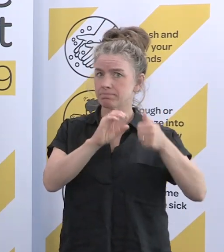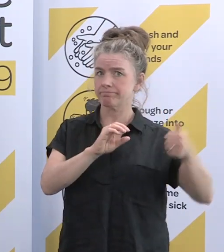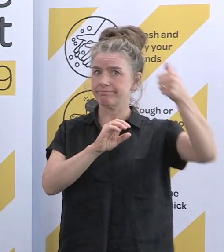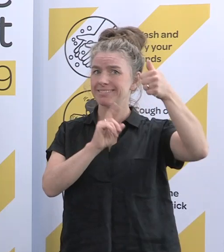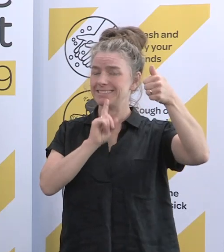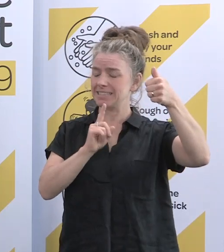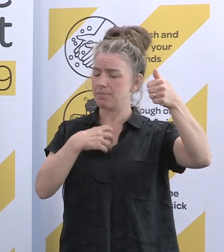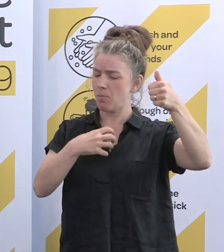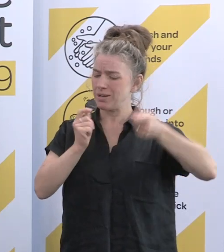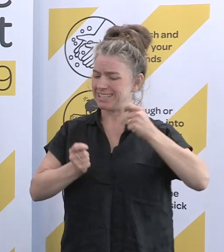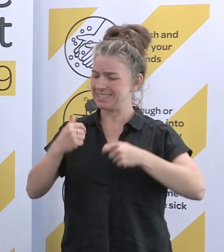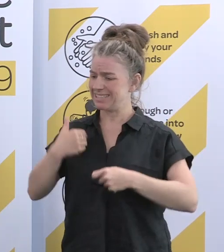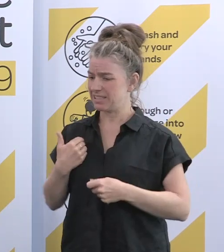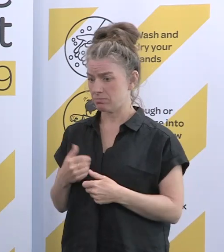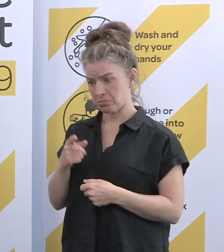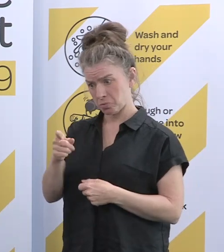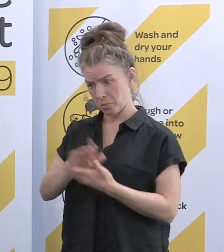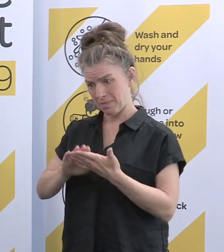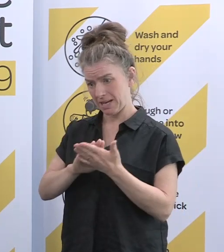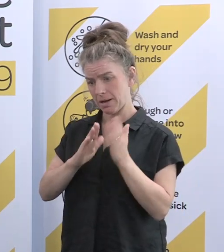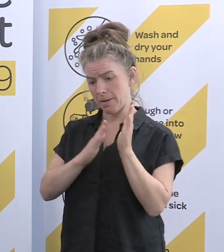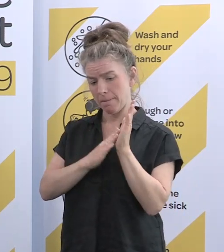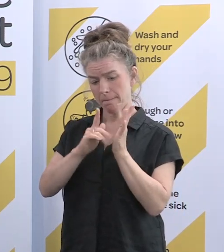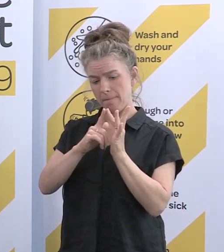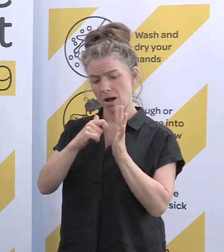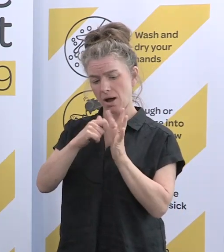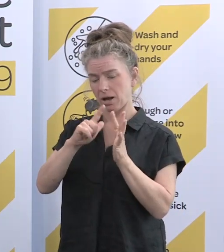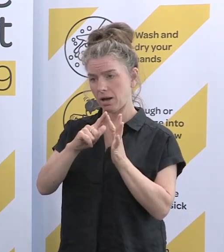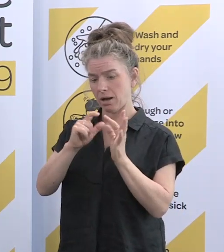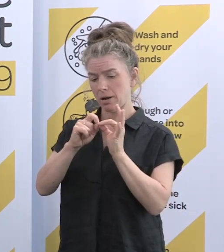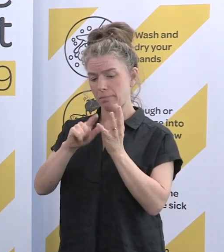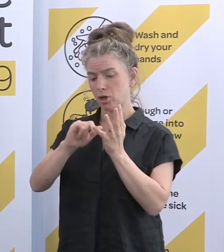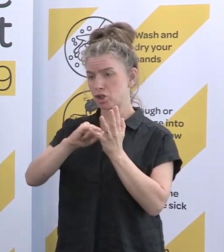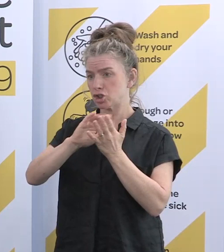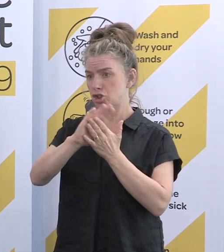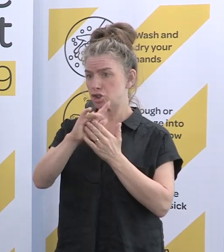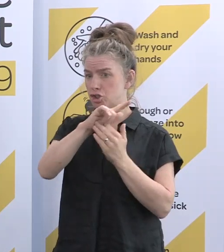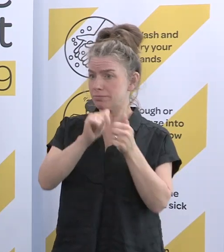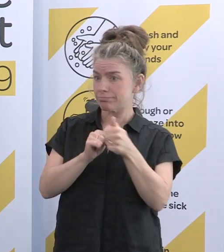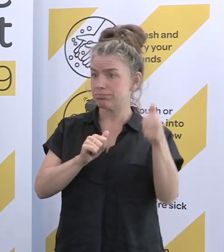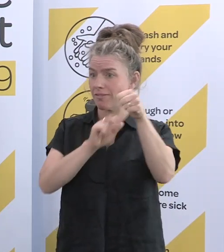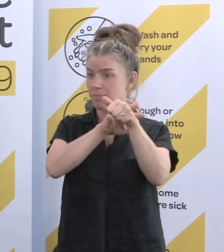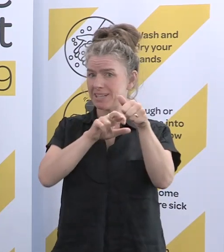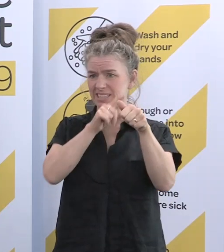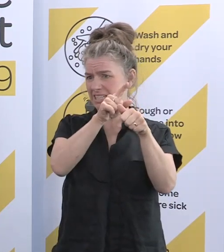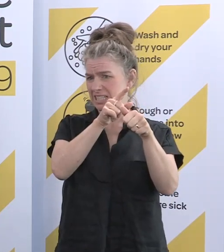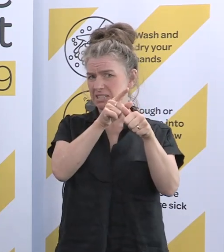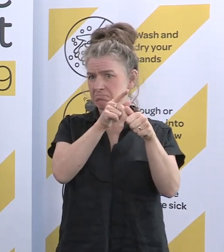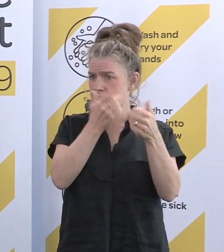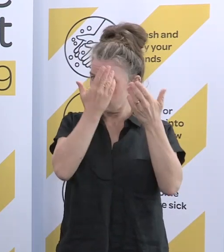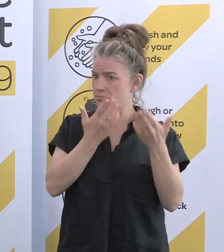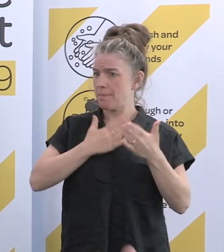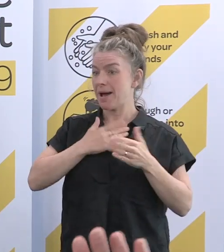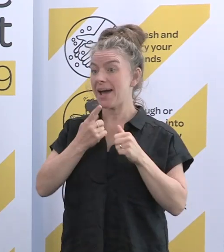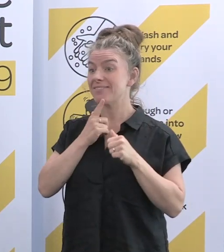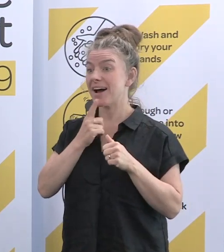you do more testing? Well, if you're talking about Mike Bush, the Police Commissioner, he's very open to and defers to me on the advice around